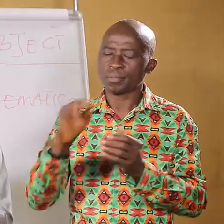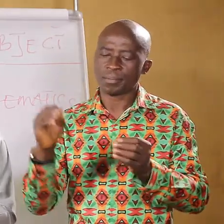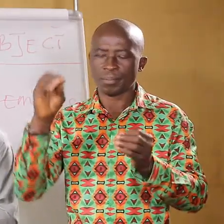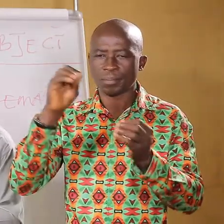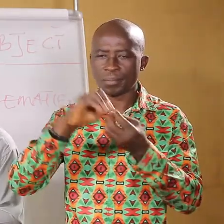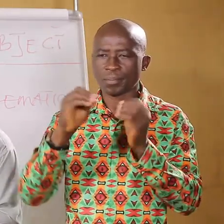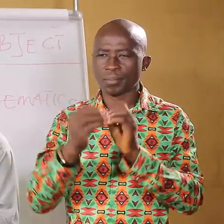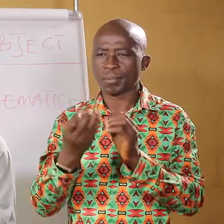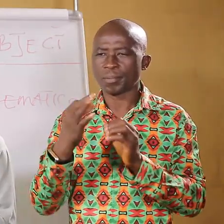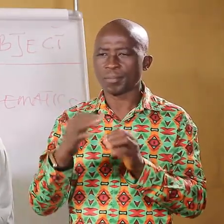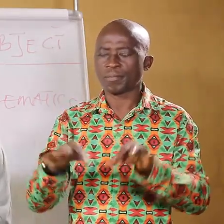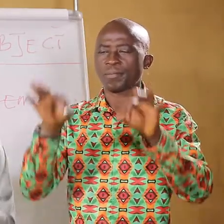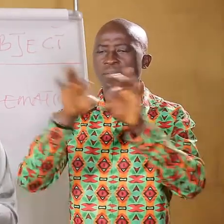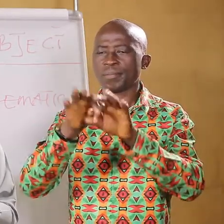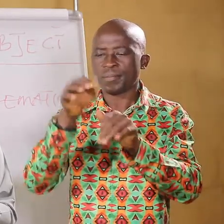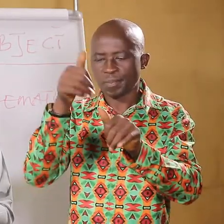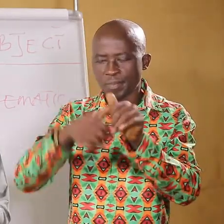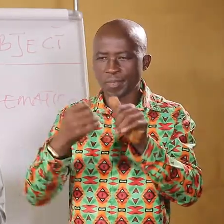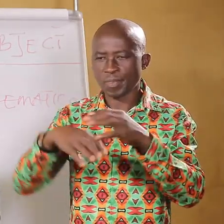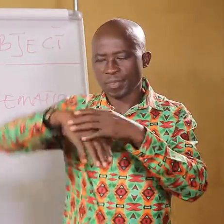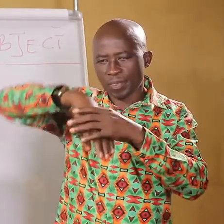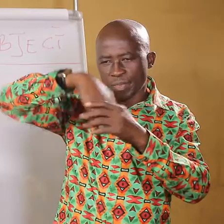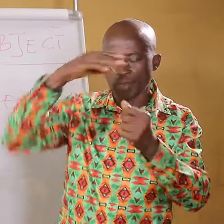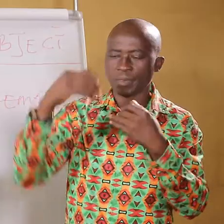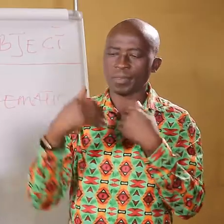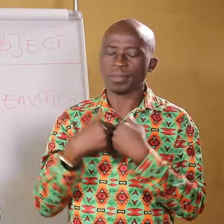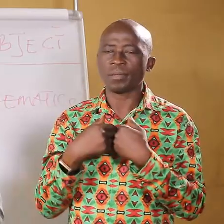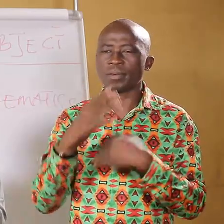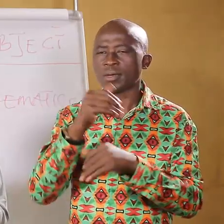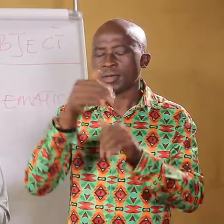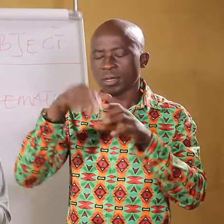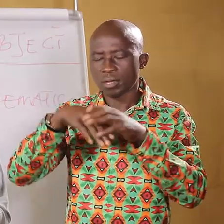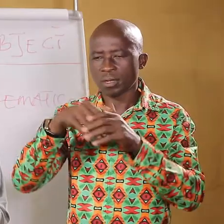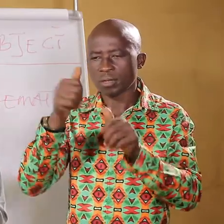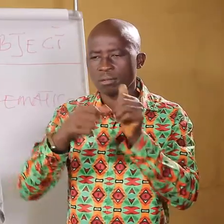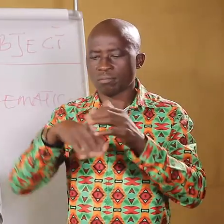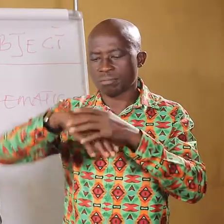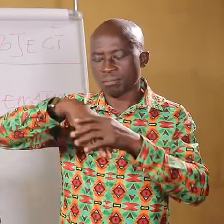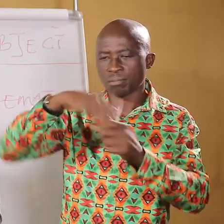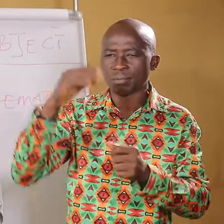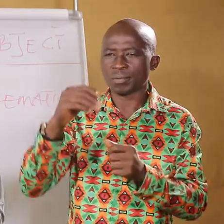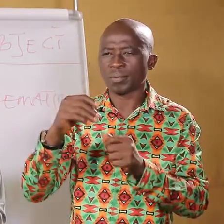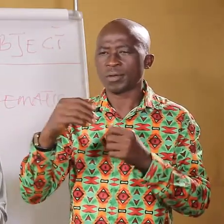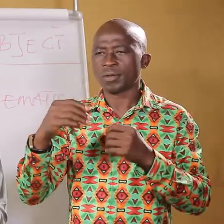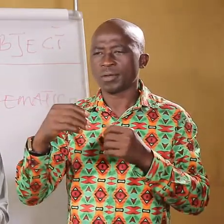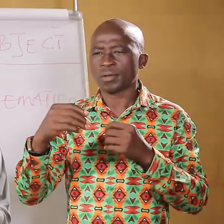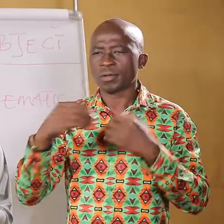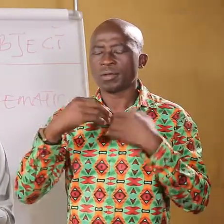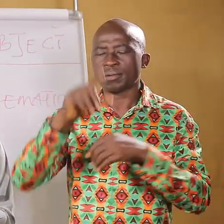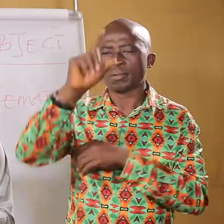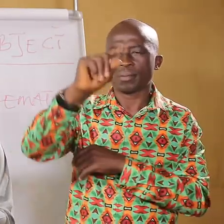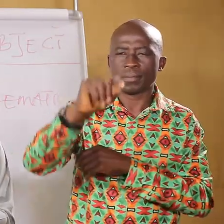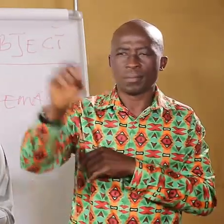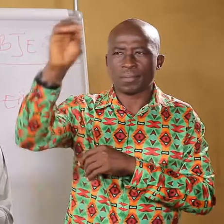number of value each of the exterior possesses, and each of the exterior angle consumes